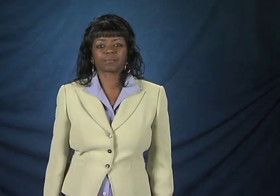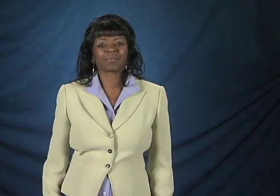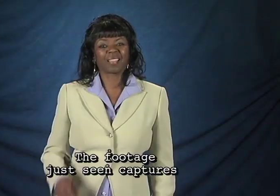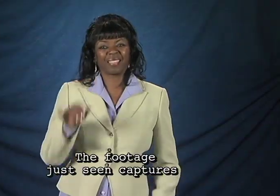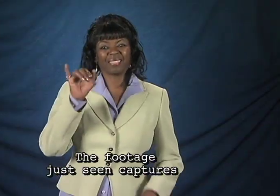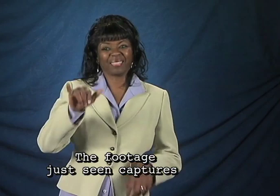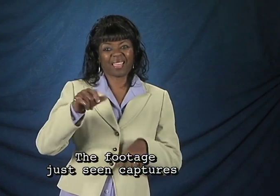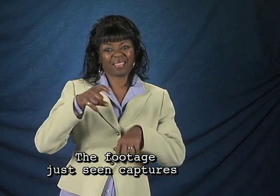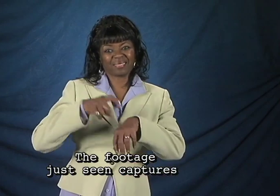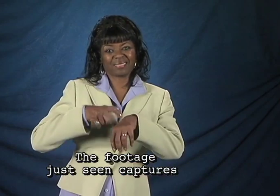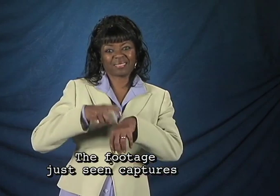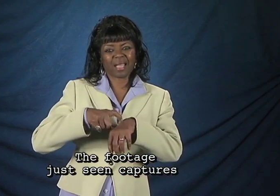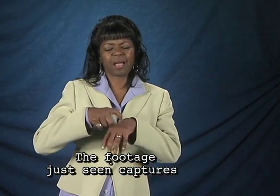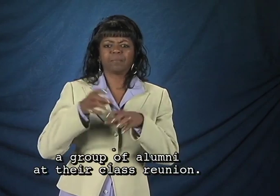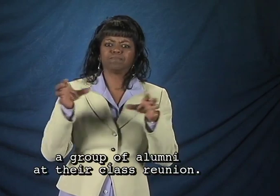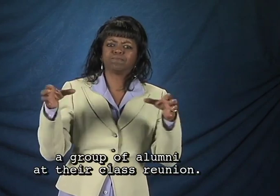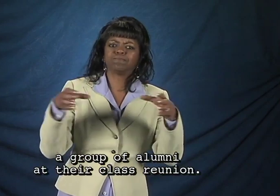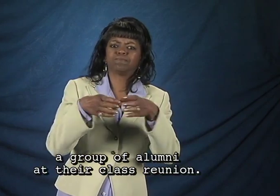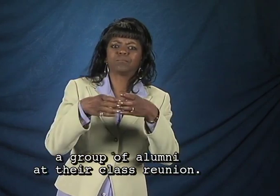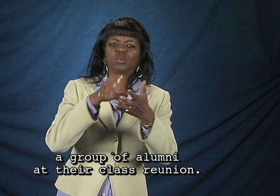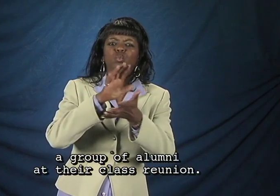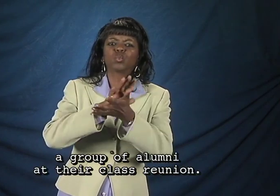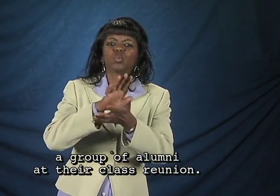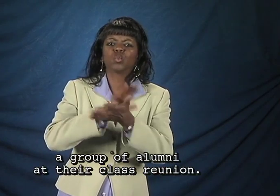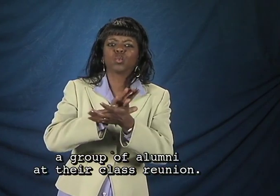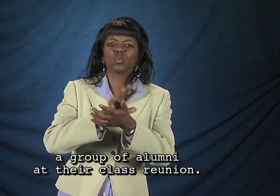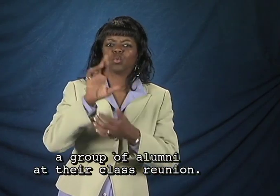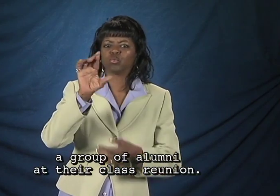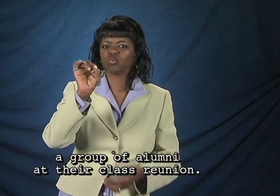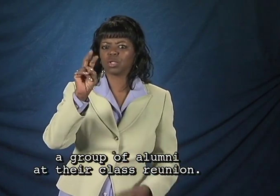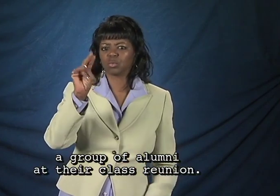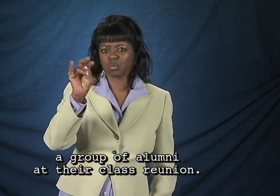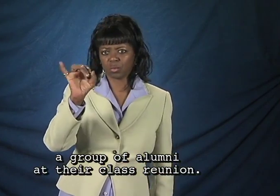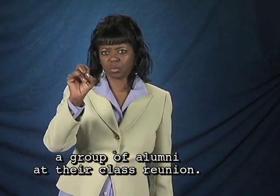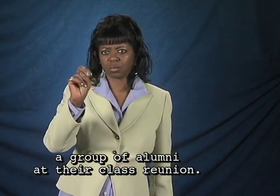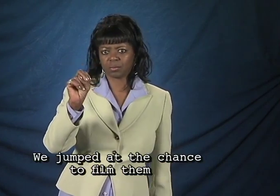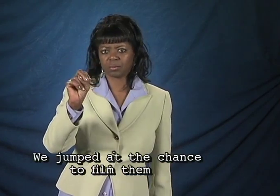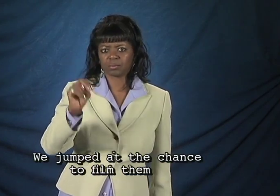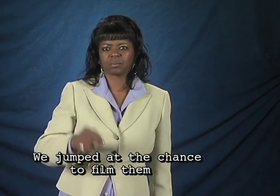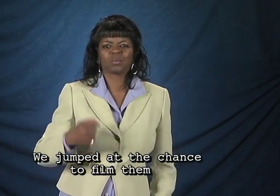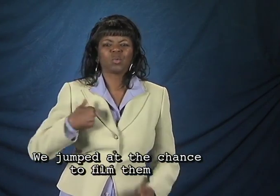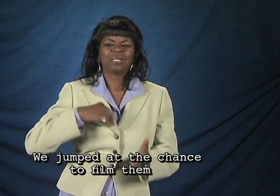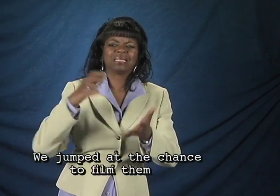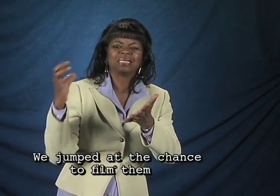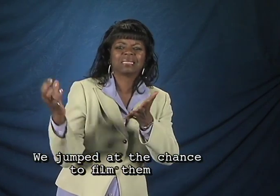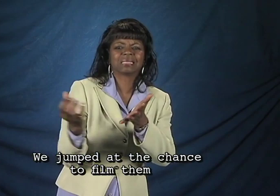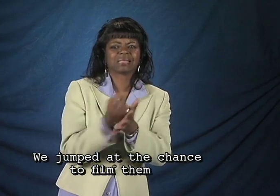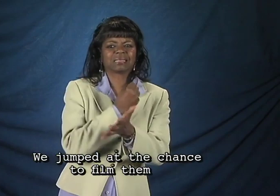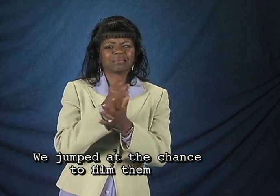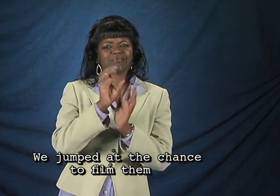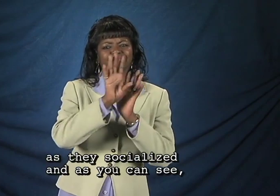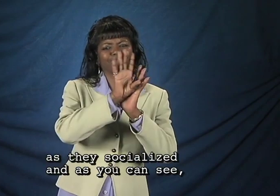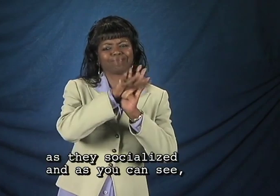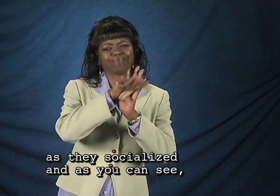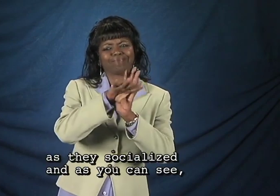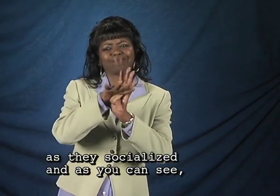The footage just seen captures a group of alumni at their class reunion. We jumped at the chance to film them as